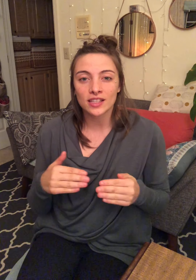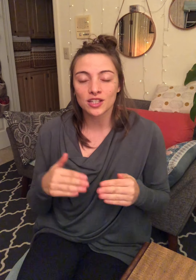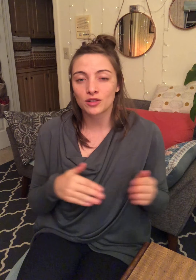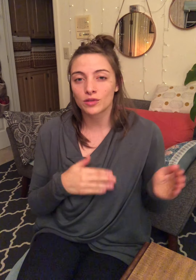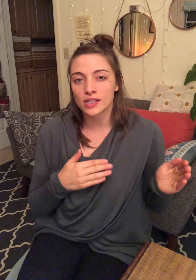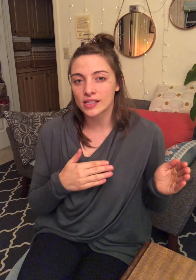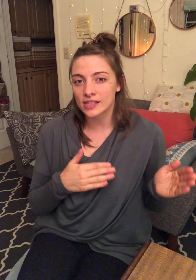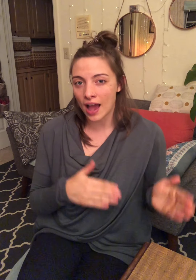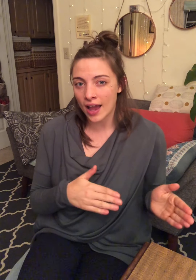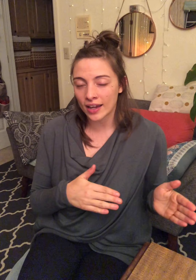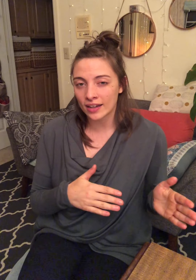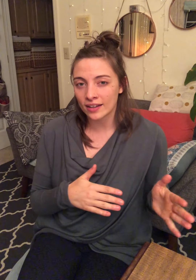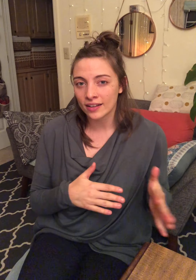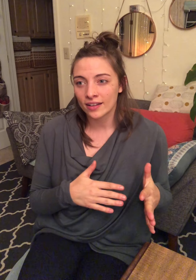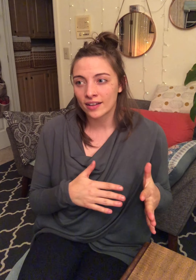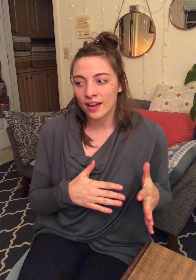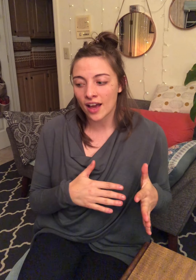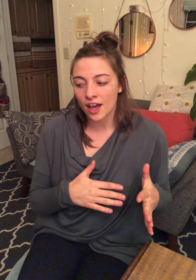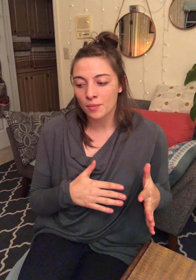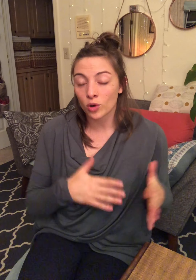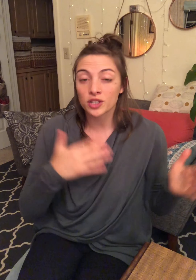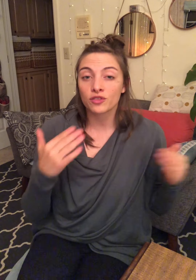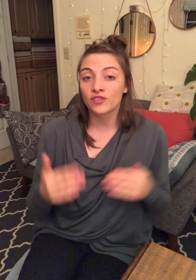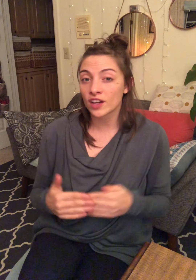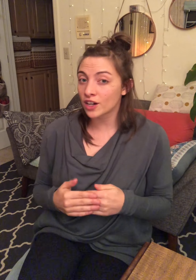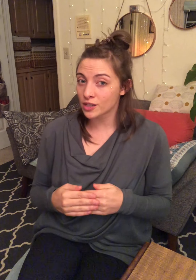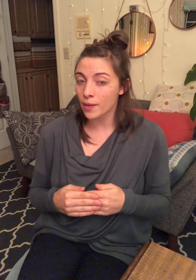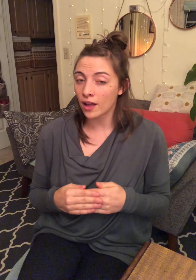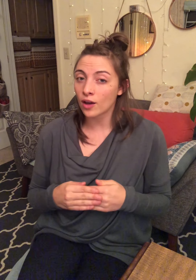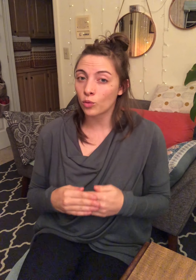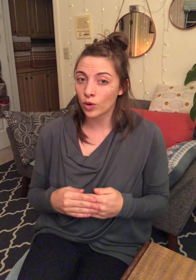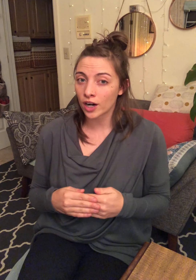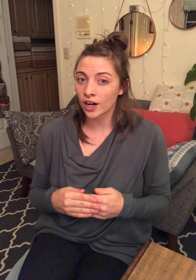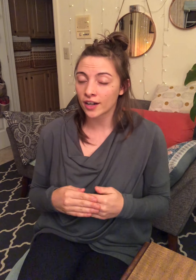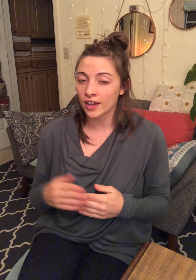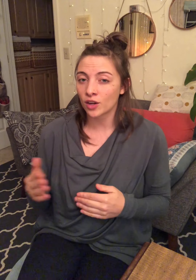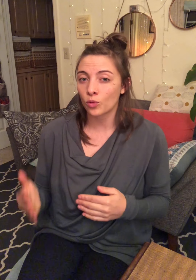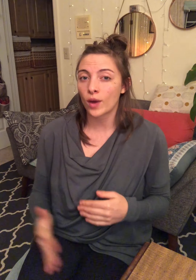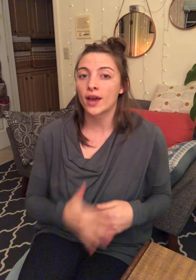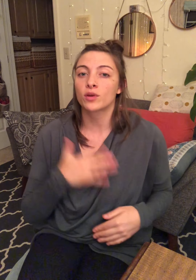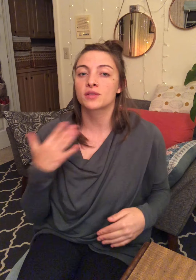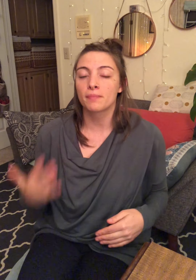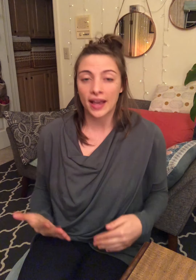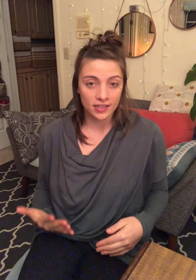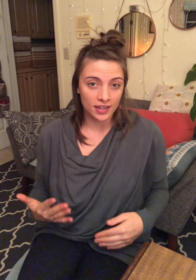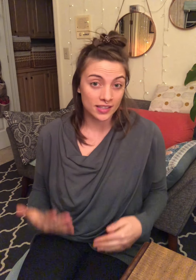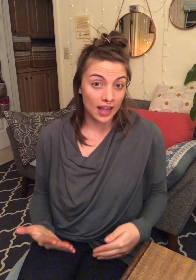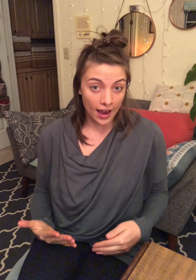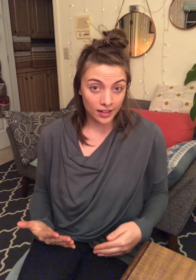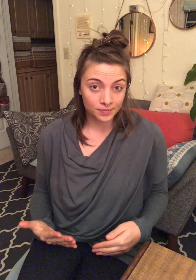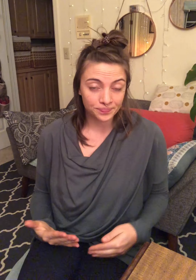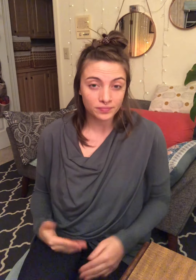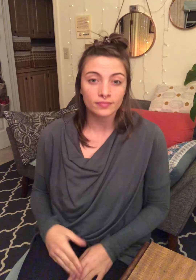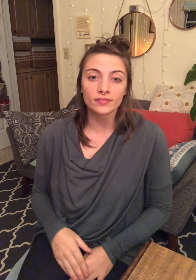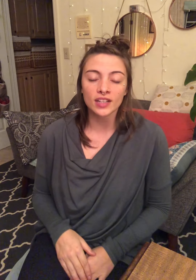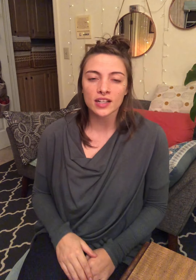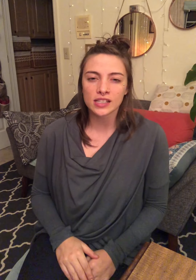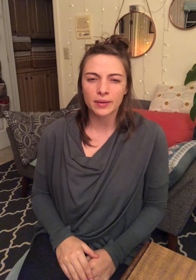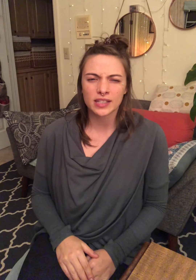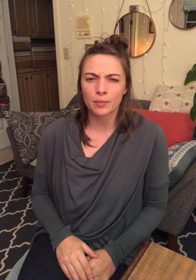to sign or to fingerspell a word in a way which makes it a sign. Some examples